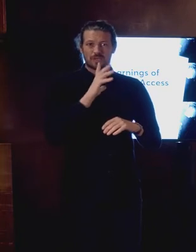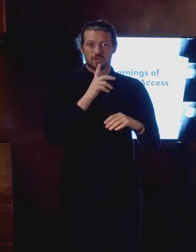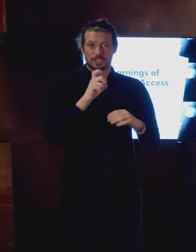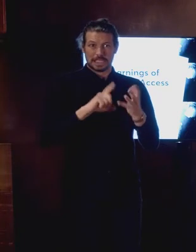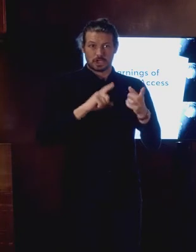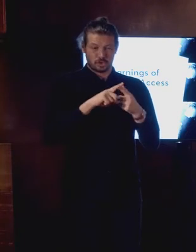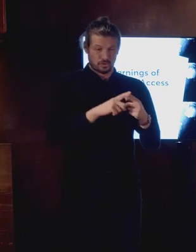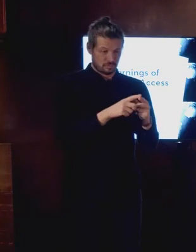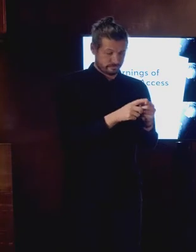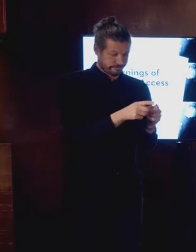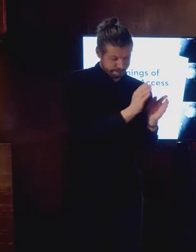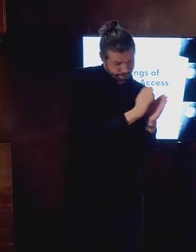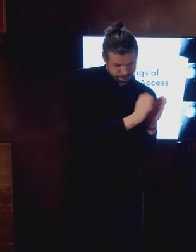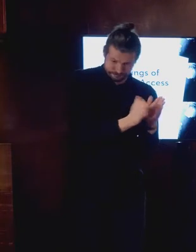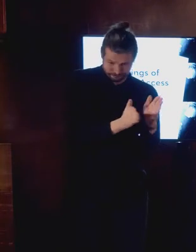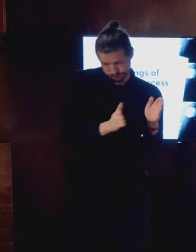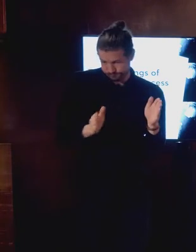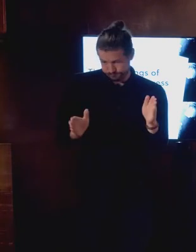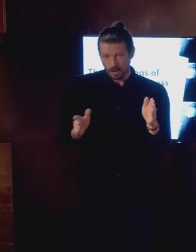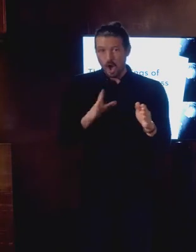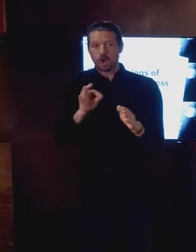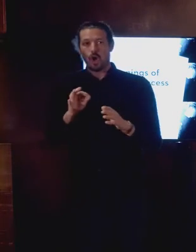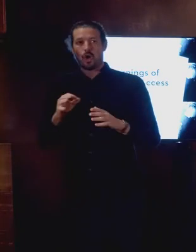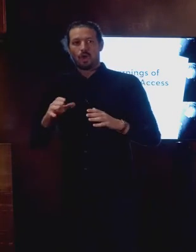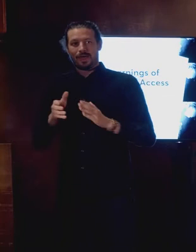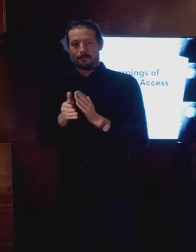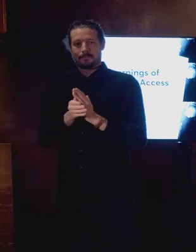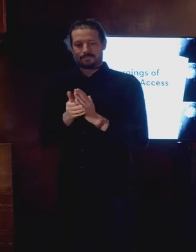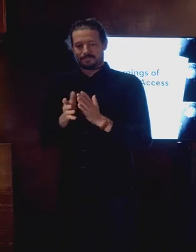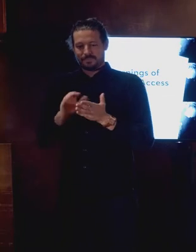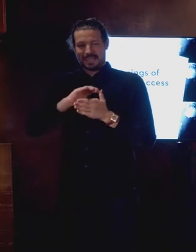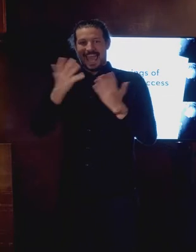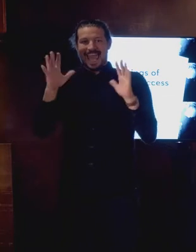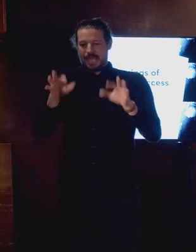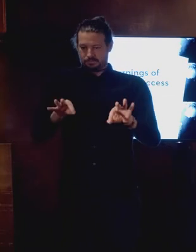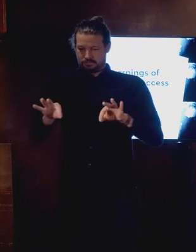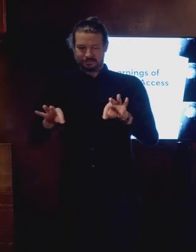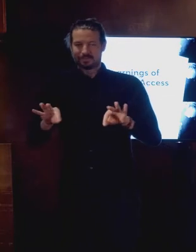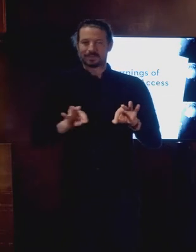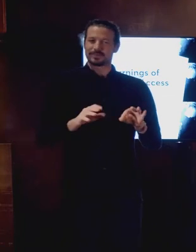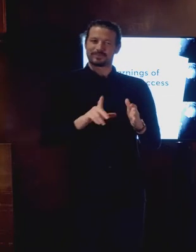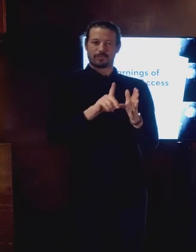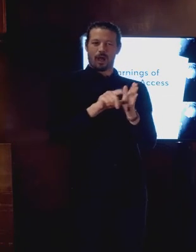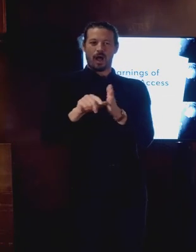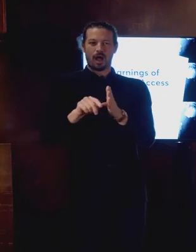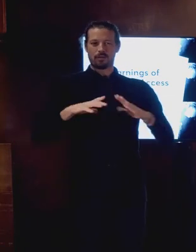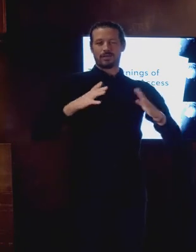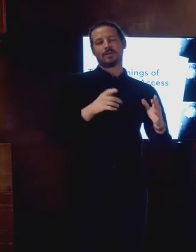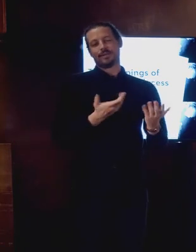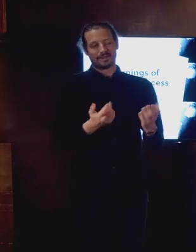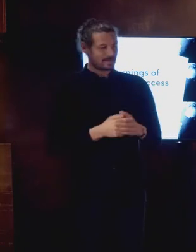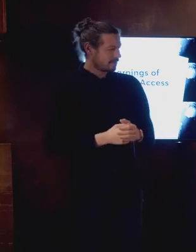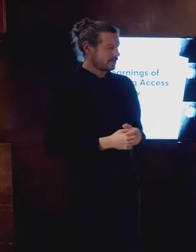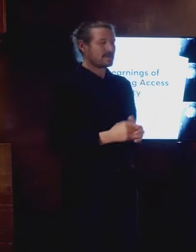Yeah. Not all operated, like timed. So timed, yeah. So in some ways what ended up happening is that